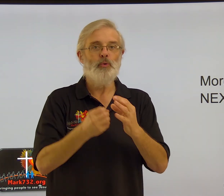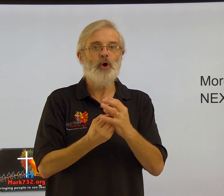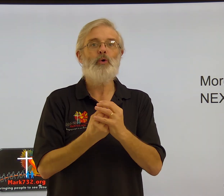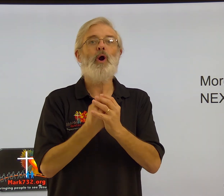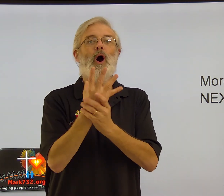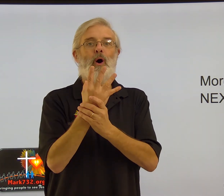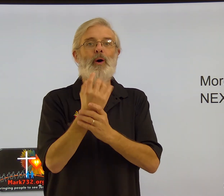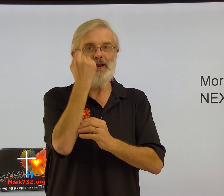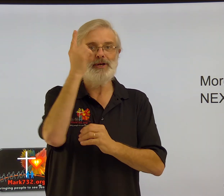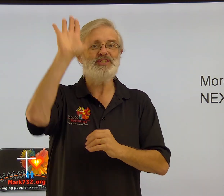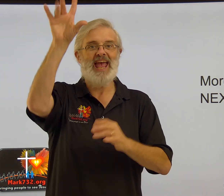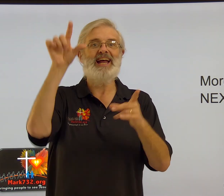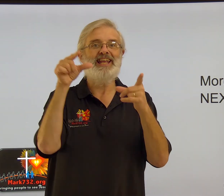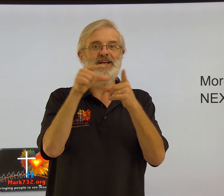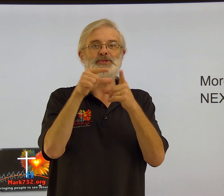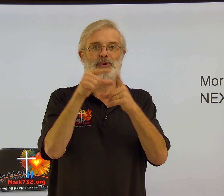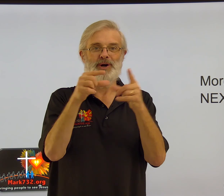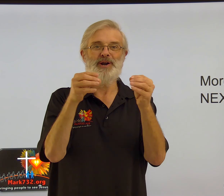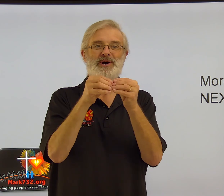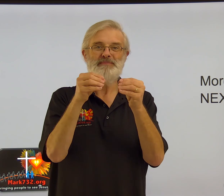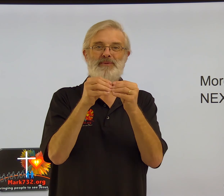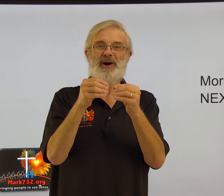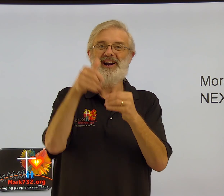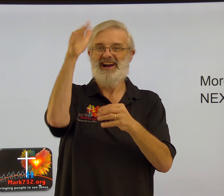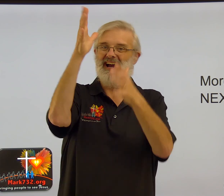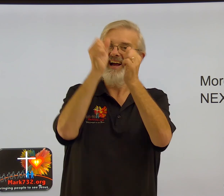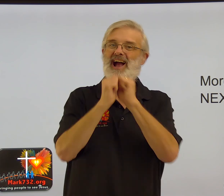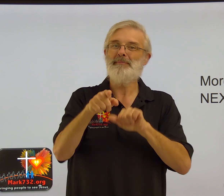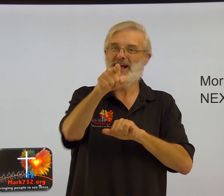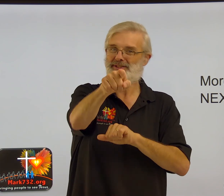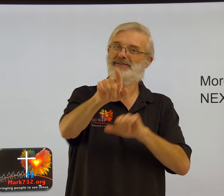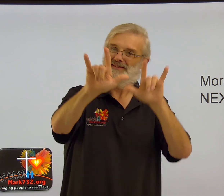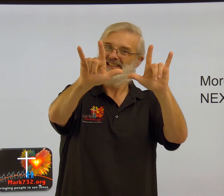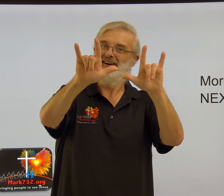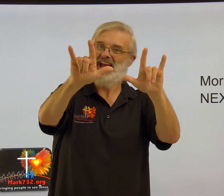grow and understand His Word more. God bless you. Love you guys.